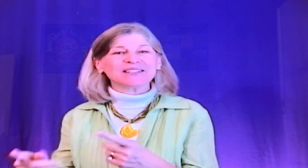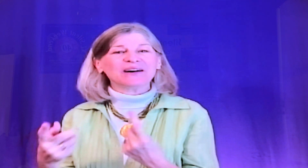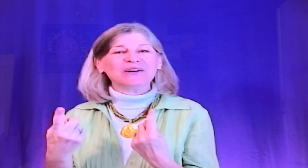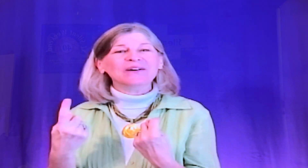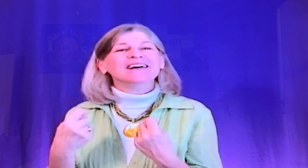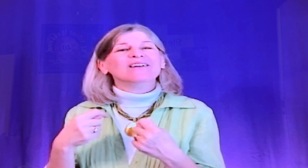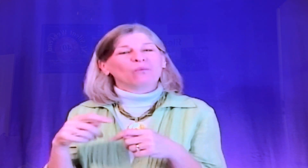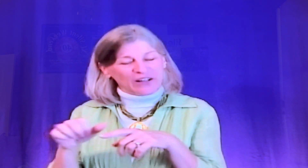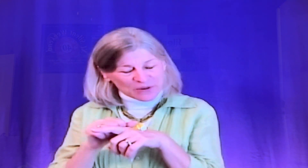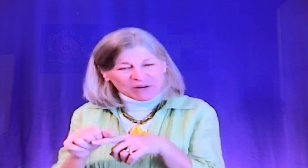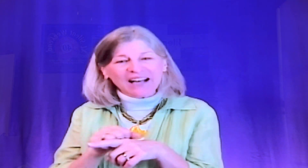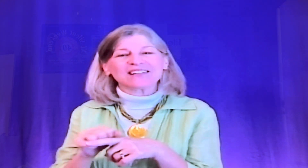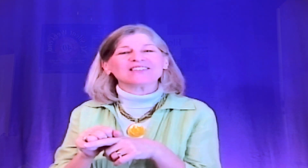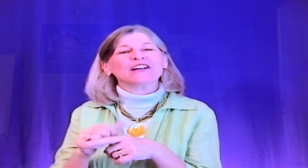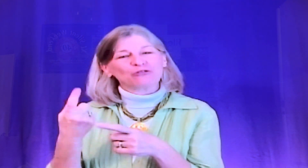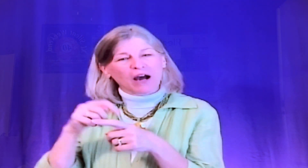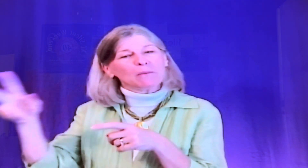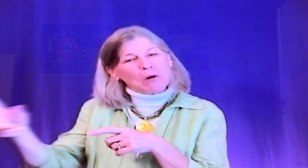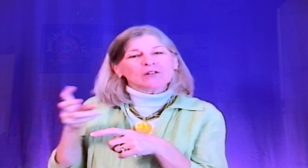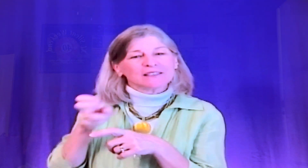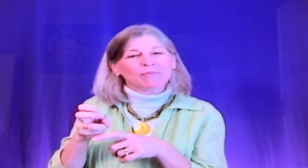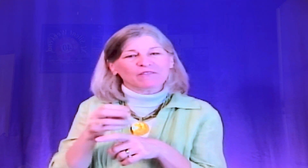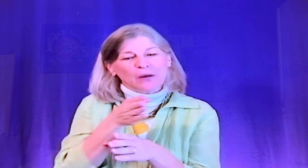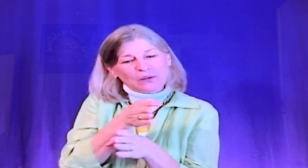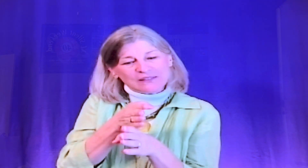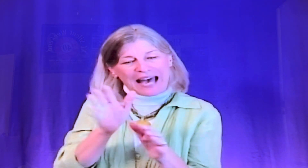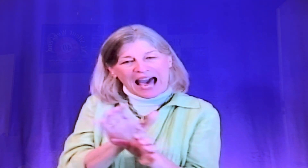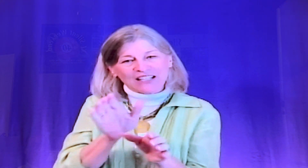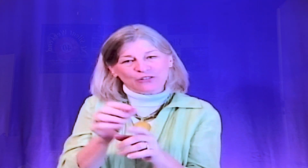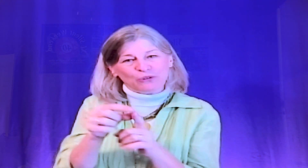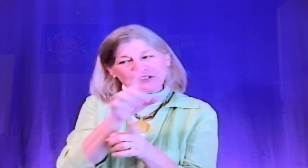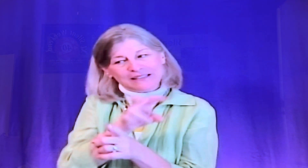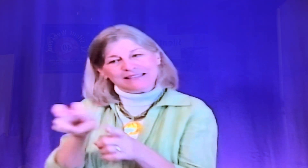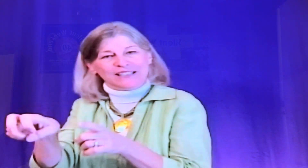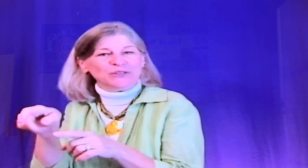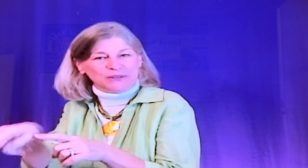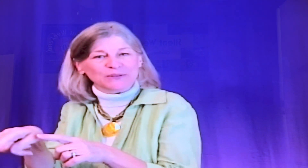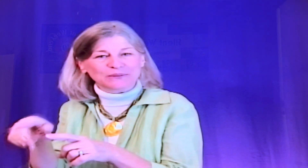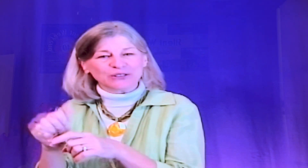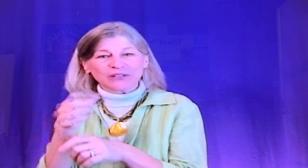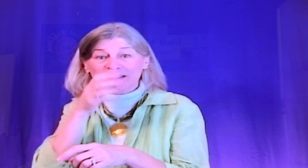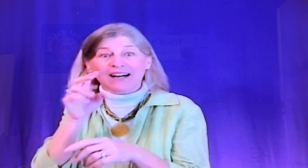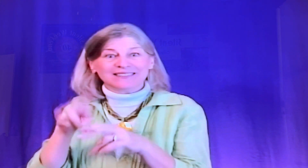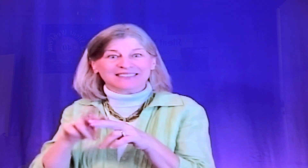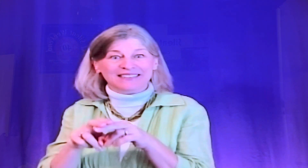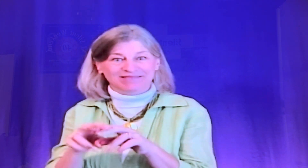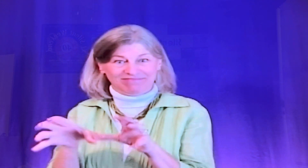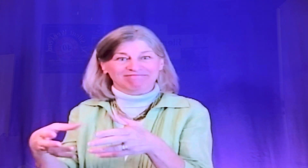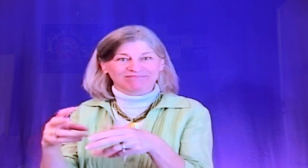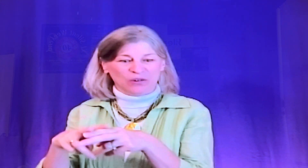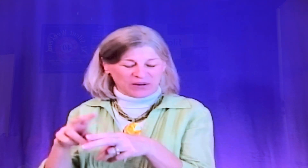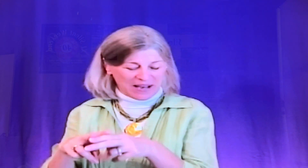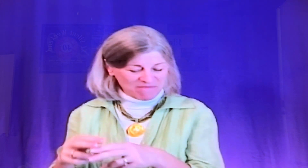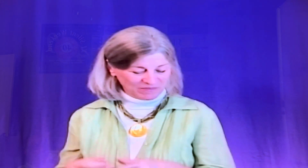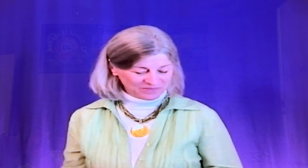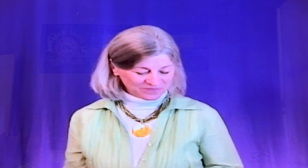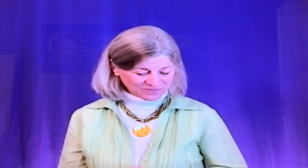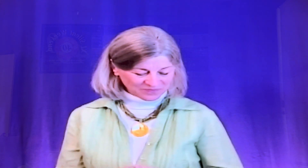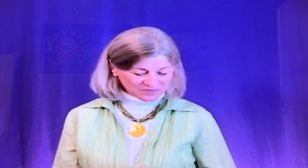So when you're practicing, try to pull some of those active words into your hot seat vocab.